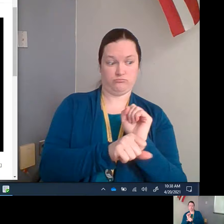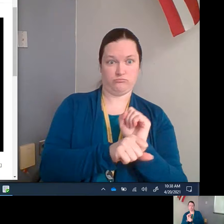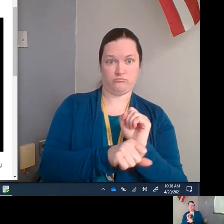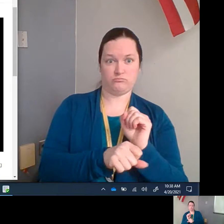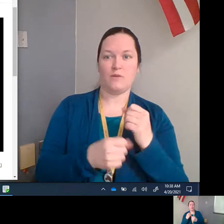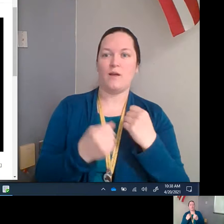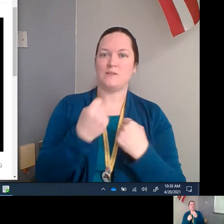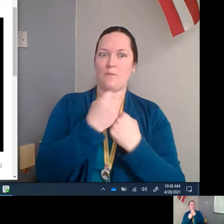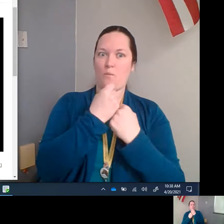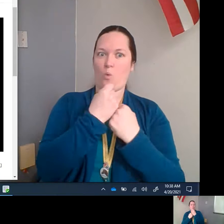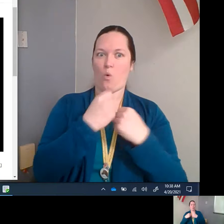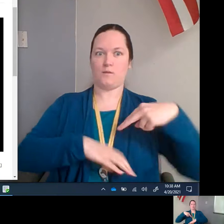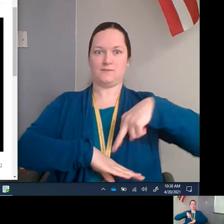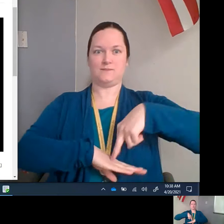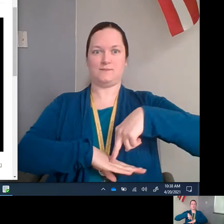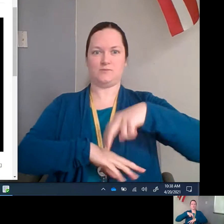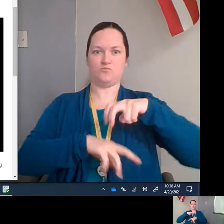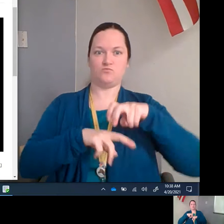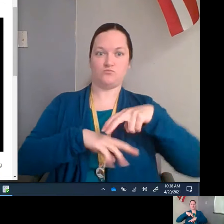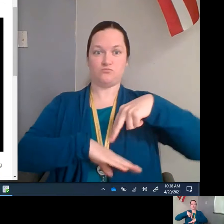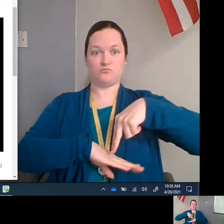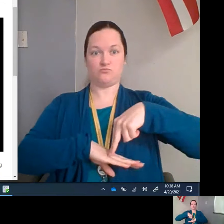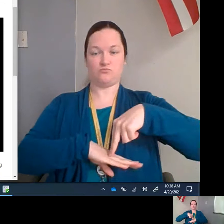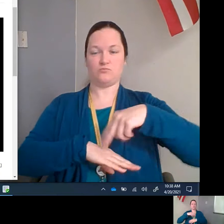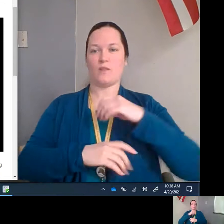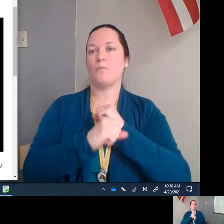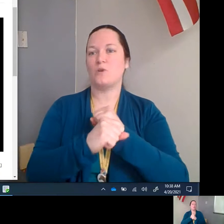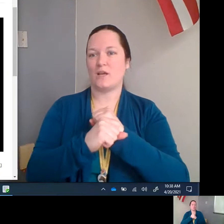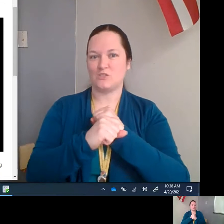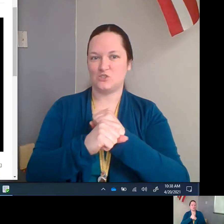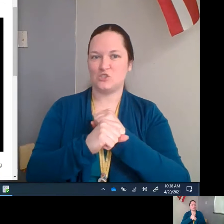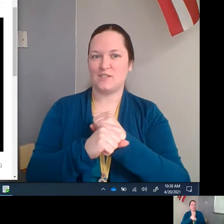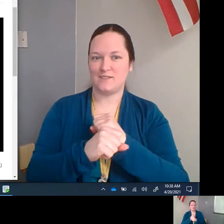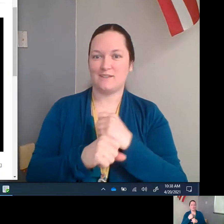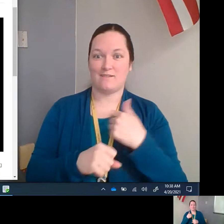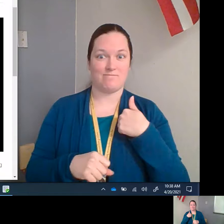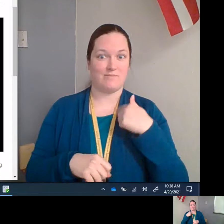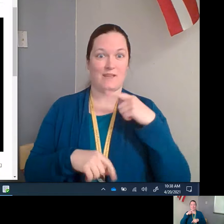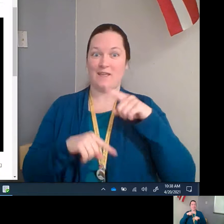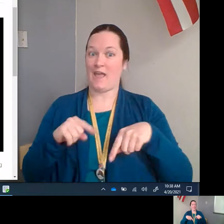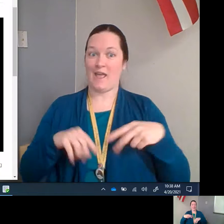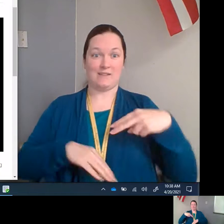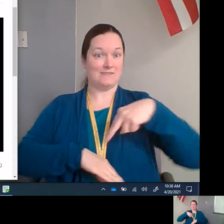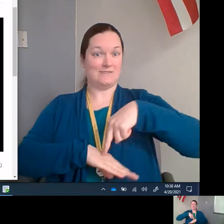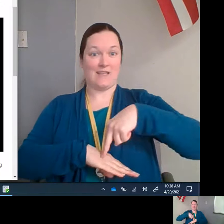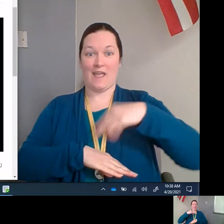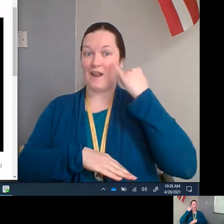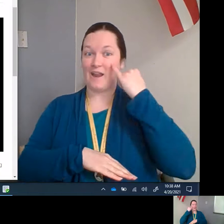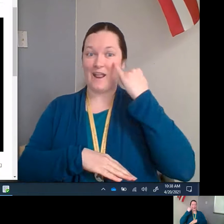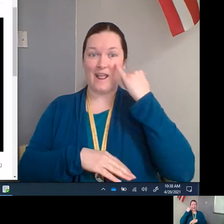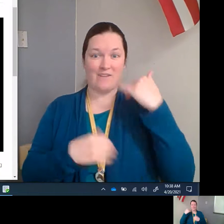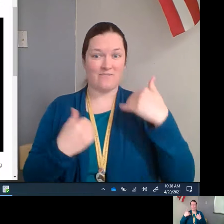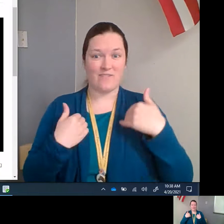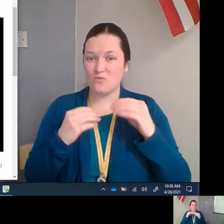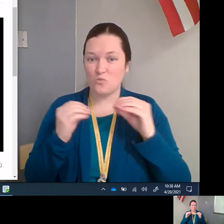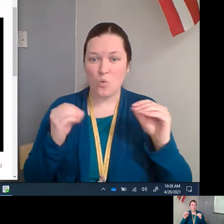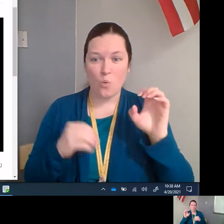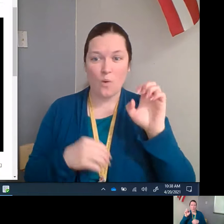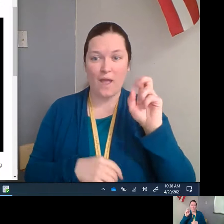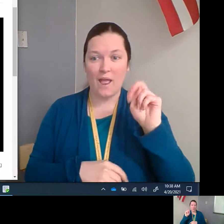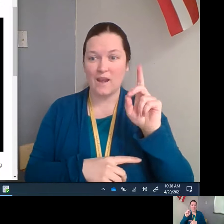to support us. It holds me up. It also offers protection. And so I wouldn't be able to stand upright if it weren't for my endoskeleton. And also